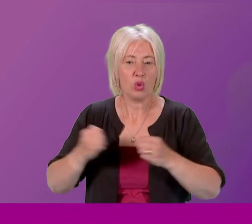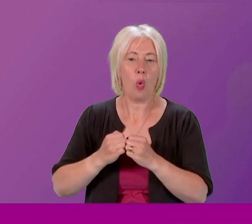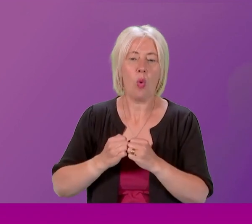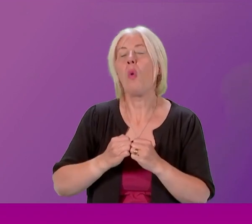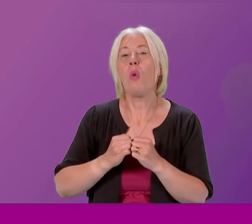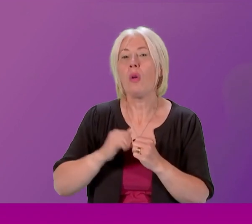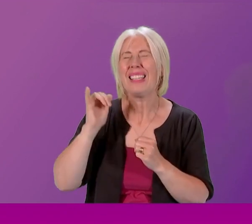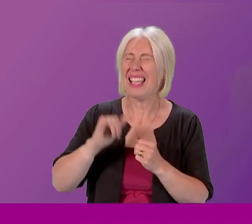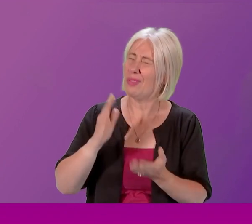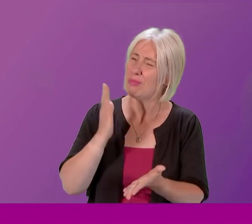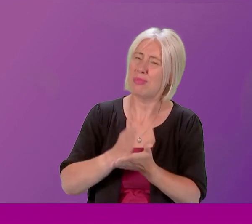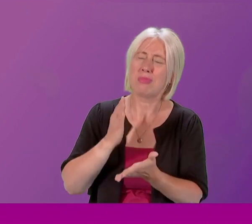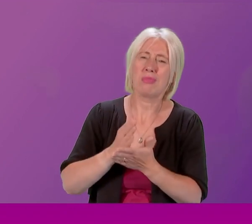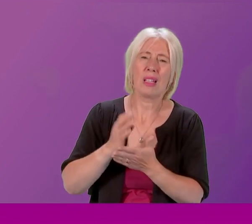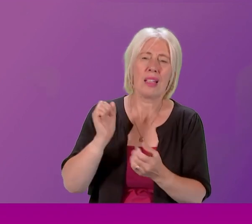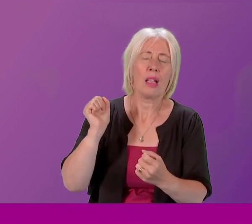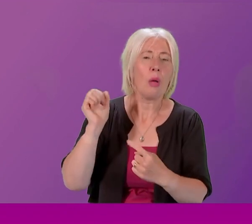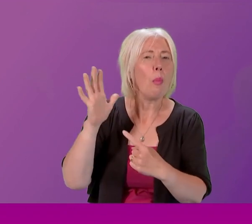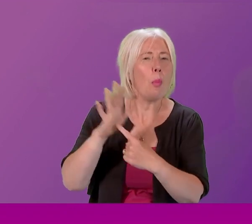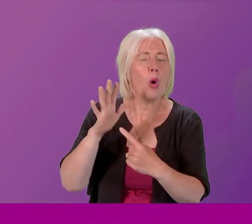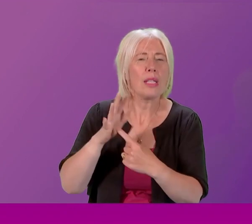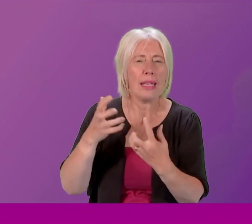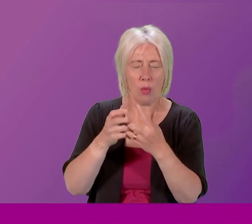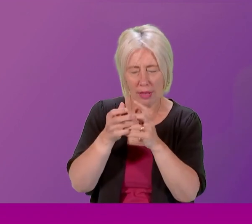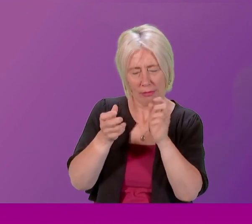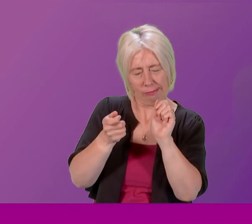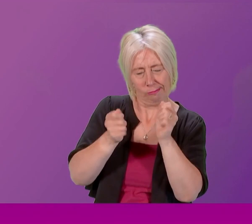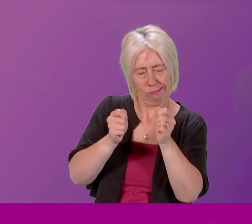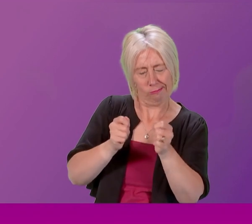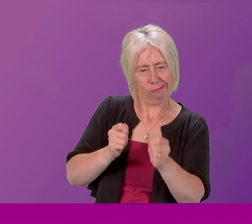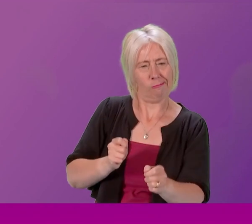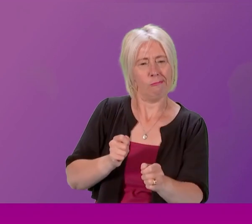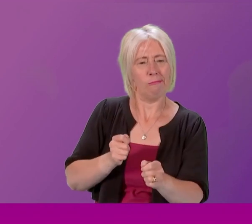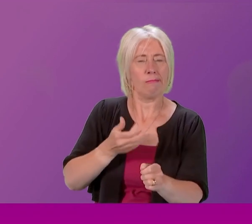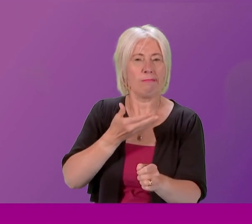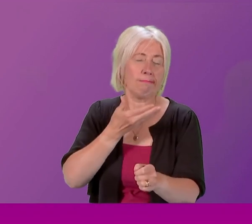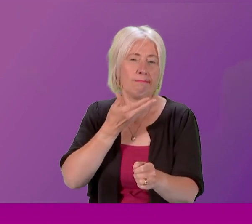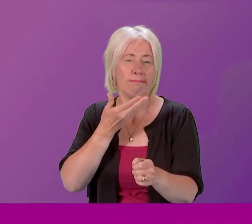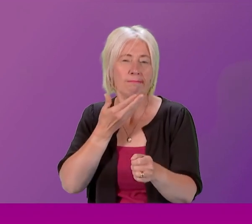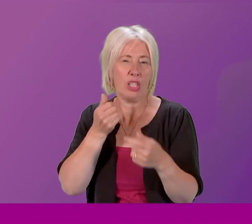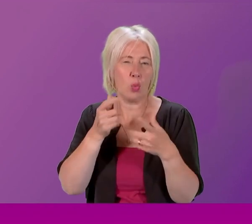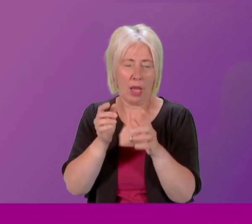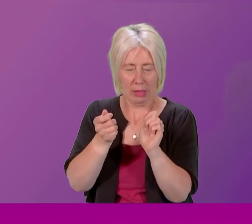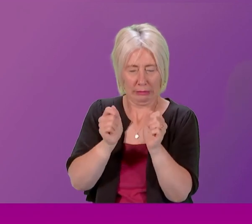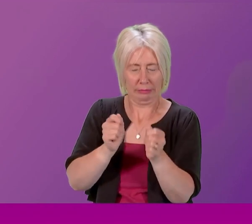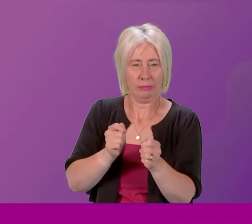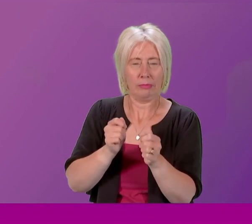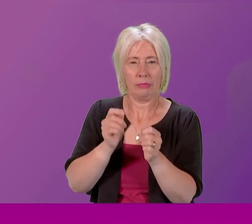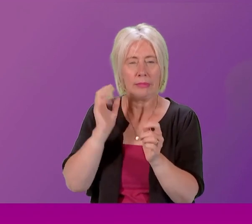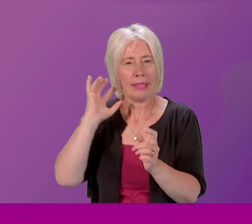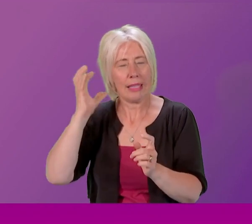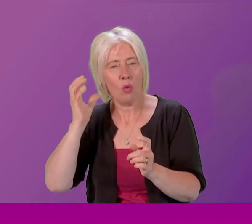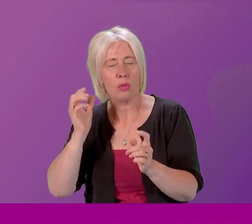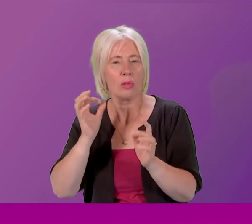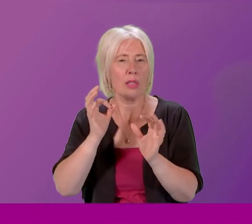yes, it is incredibly important how we can manipulate in the nicest possible way sound, music,